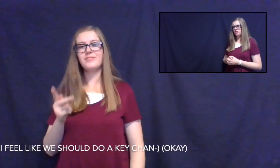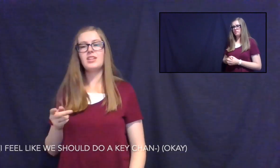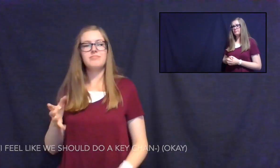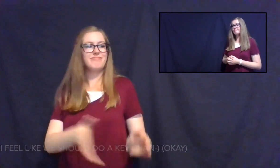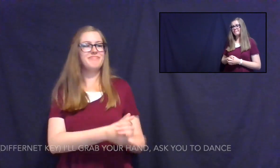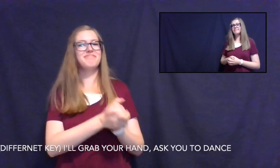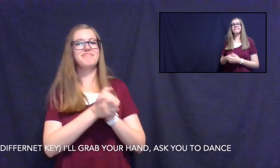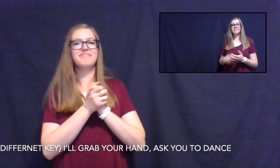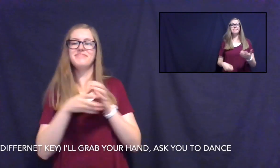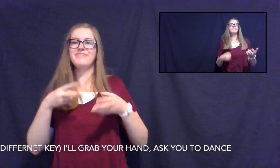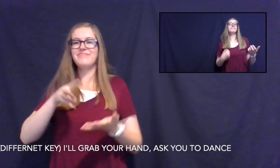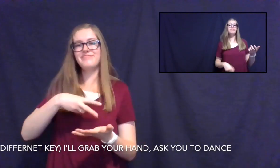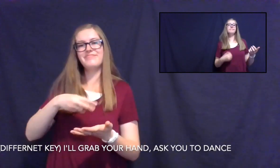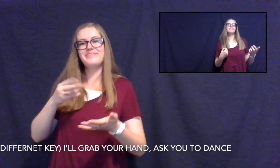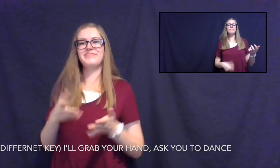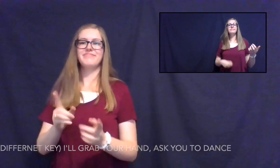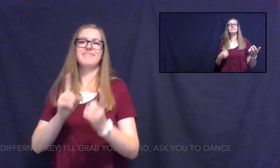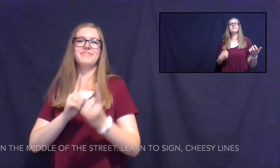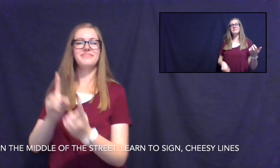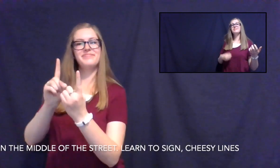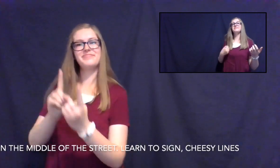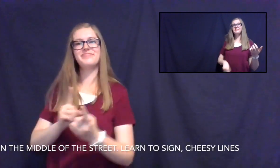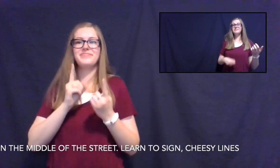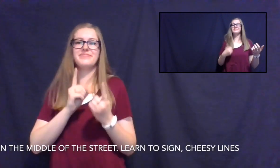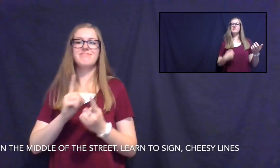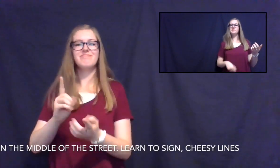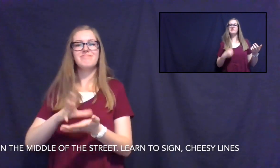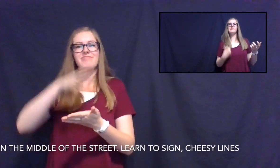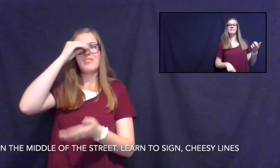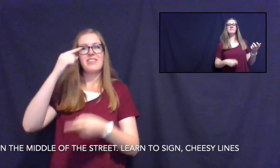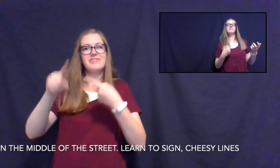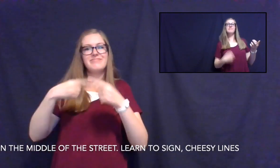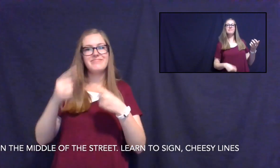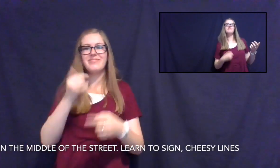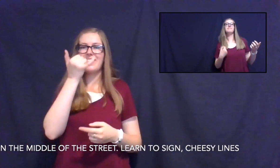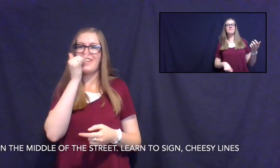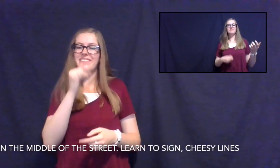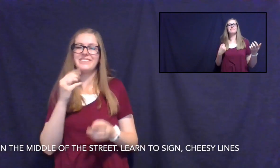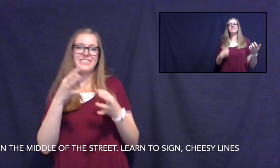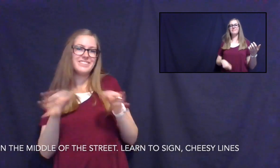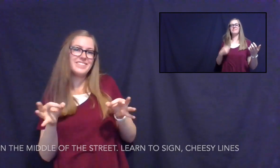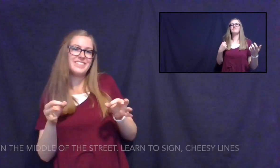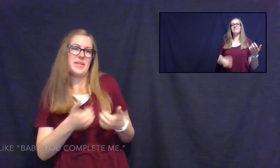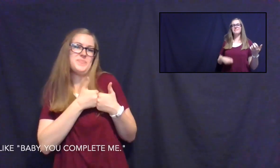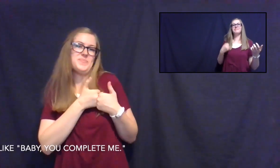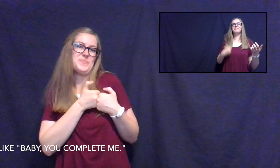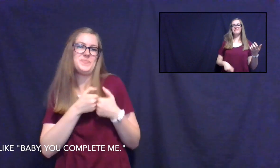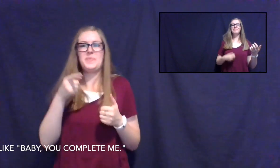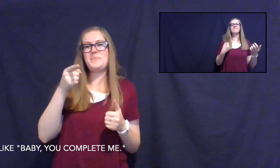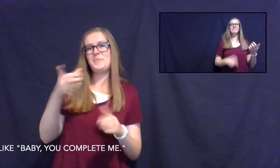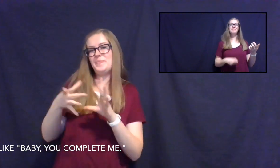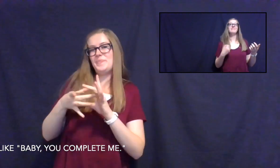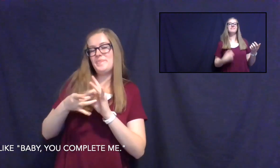Okay I'll grab your hand Ask you to dance In the middle of the street Learn to sign cheesy lines